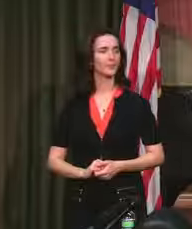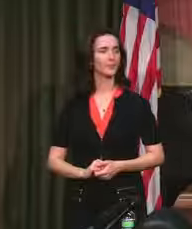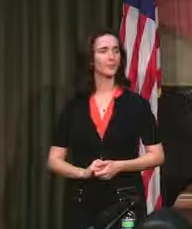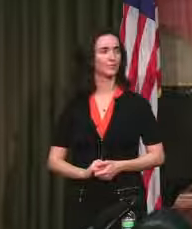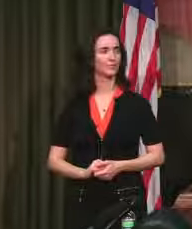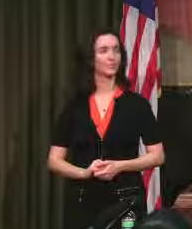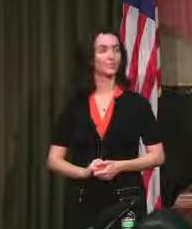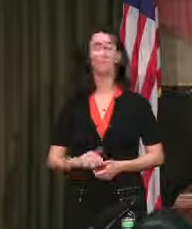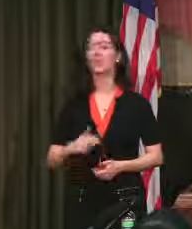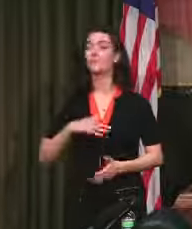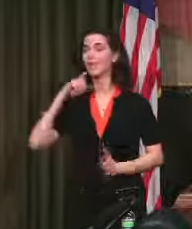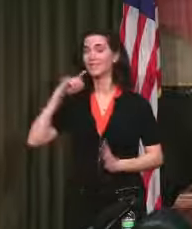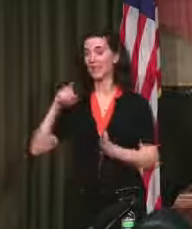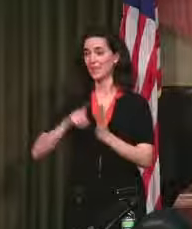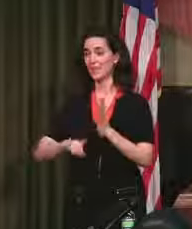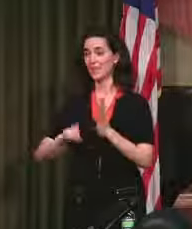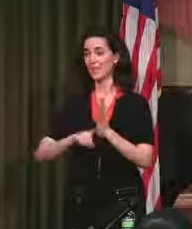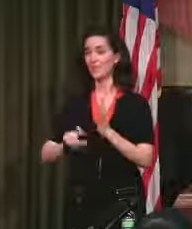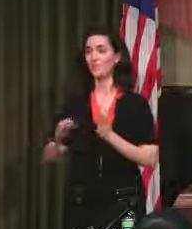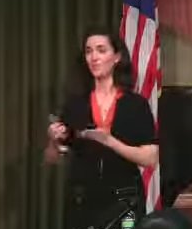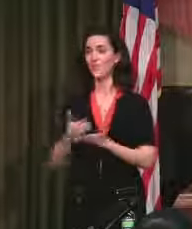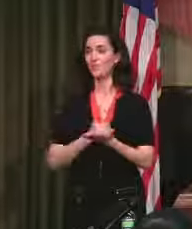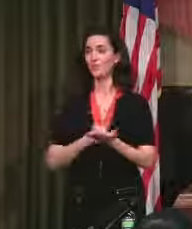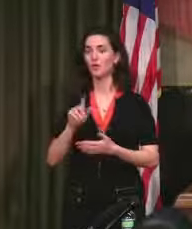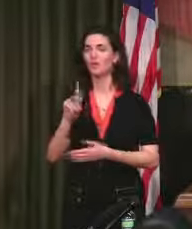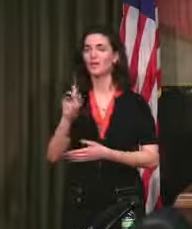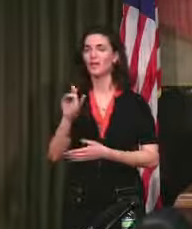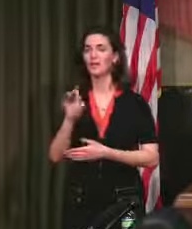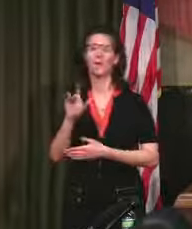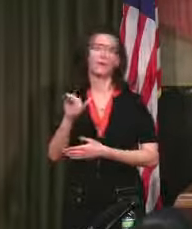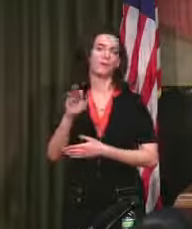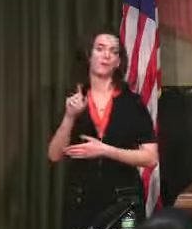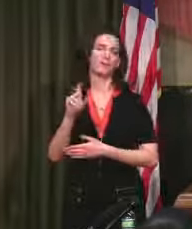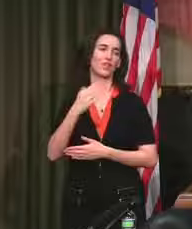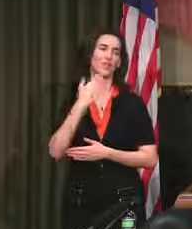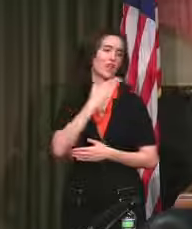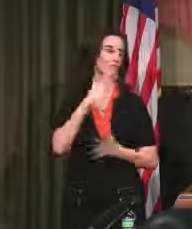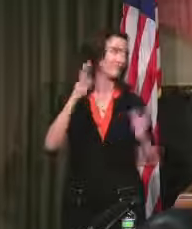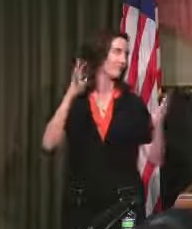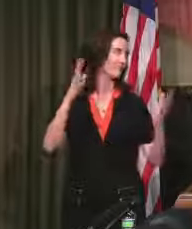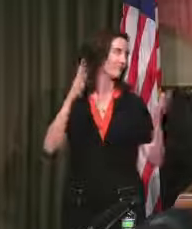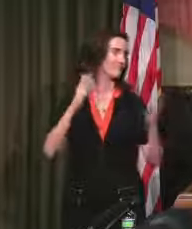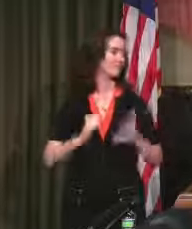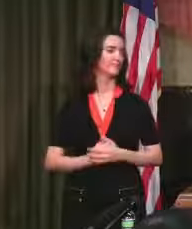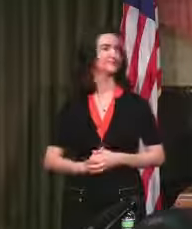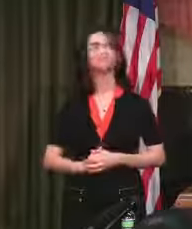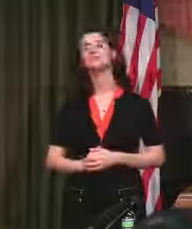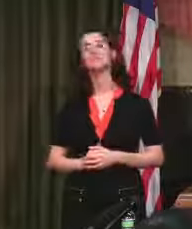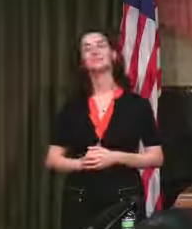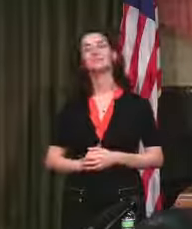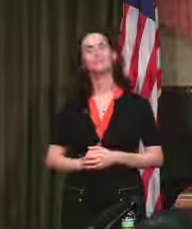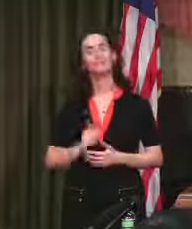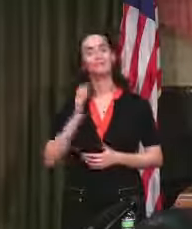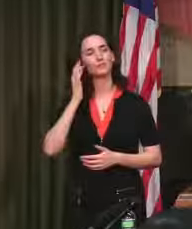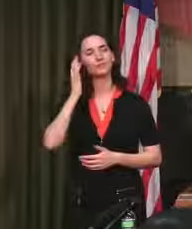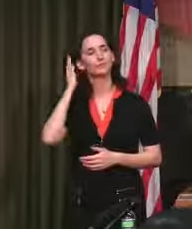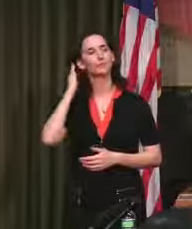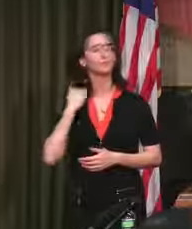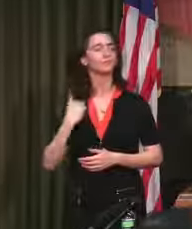My Secretary of Revenue, Kimberly Robinson, thank you so much for your hard work.